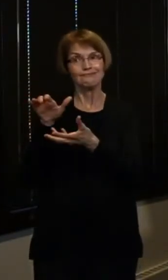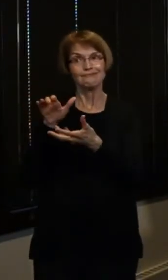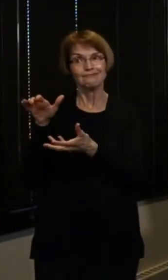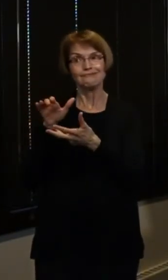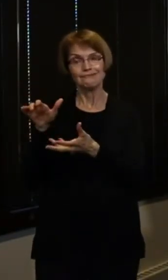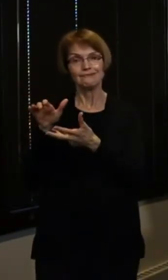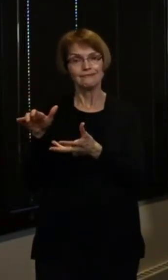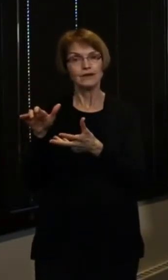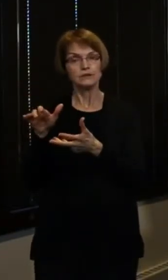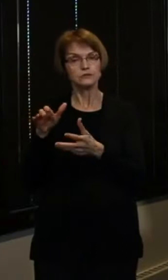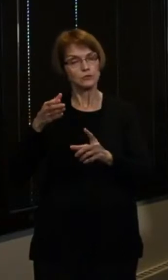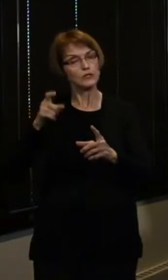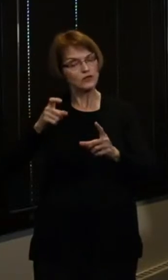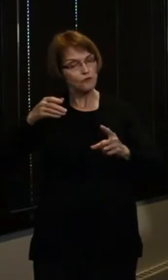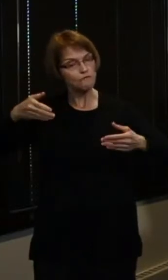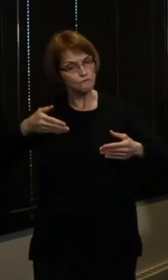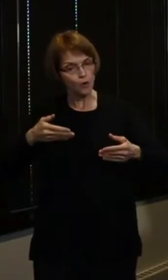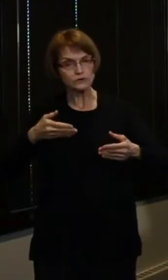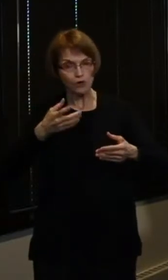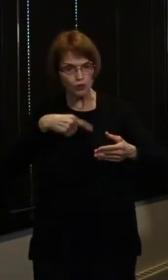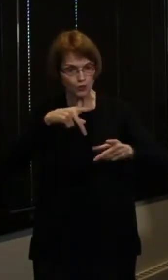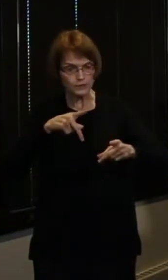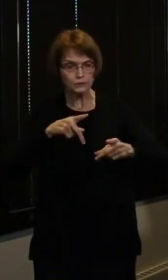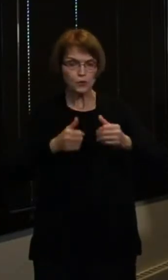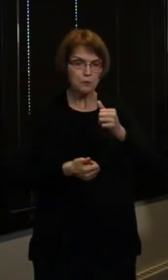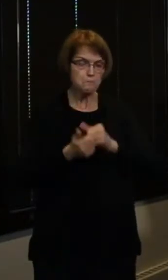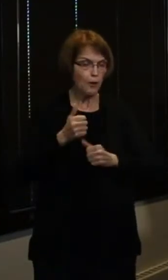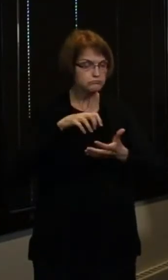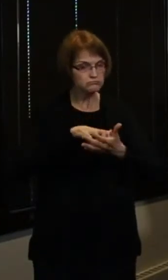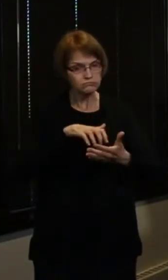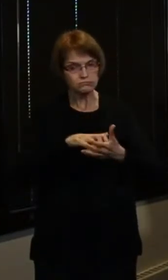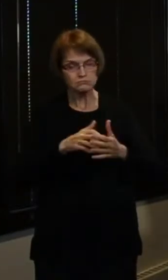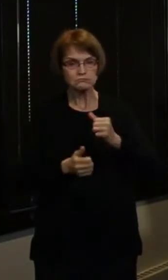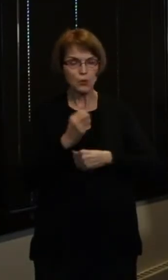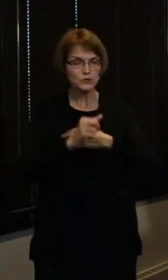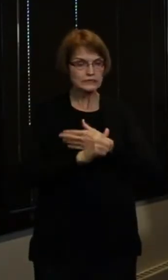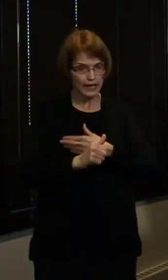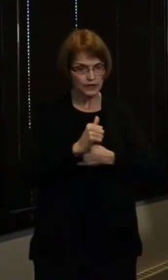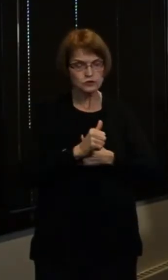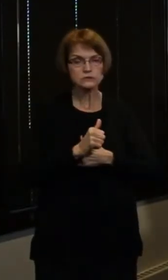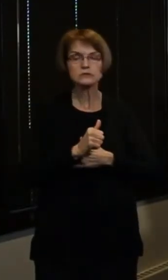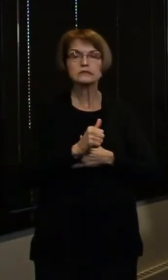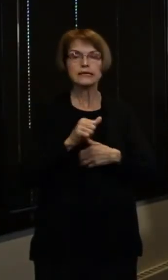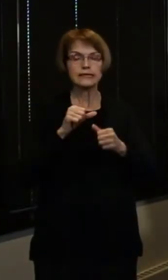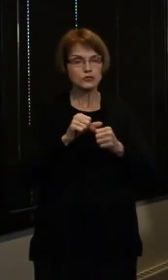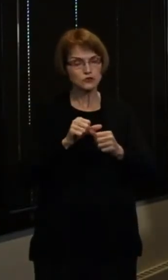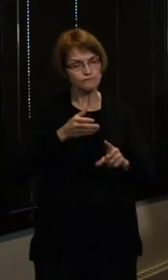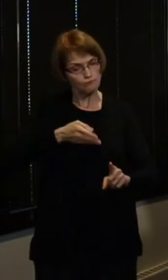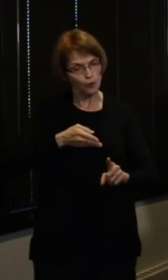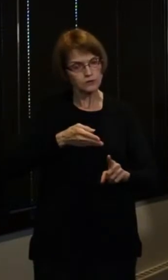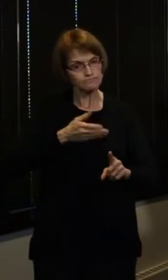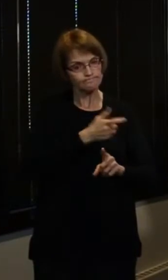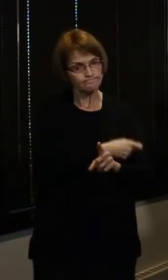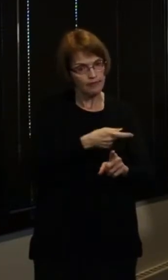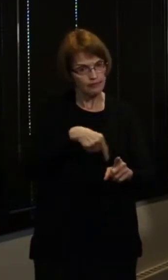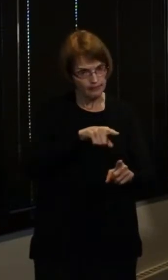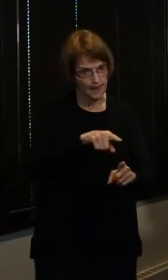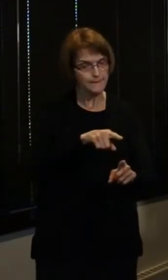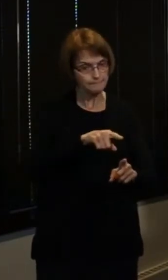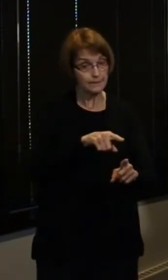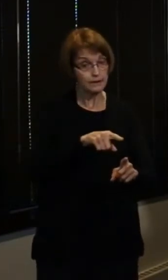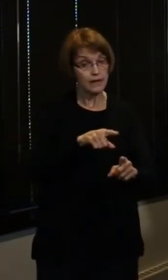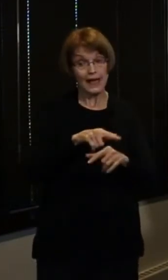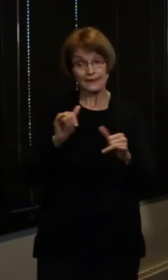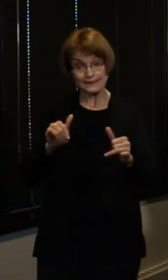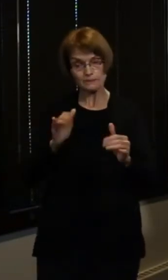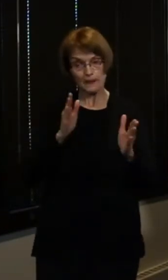will continue to concentrate on protecting the most vulnerable while working in those next eligible populations into